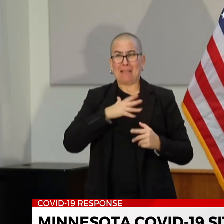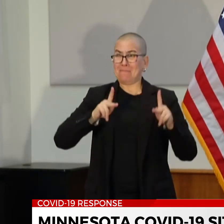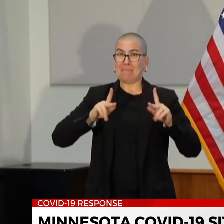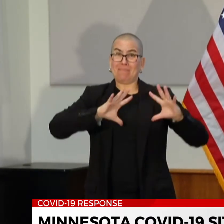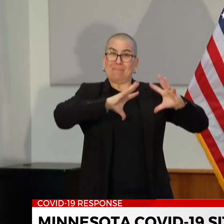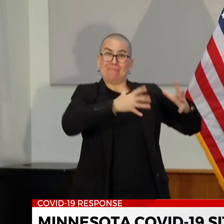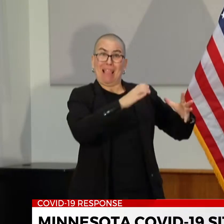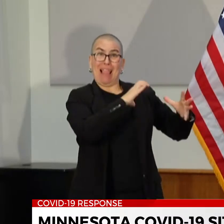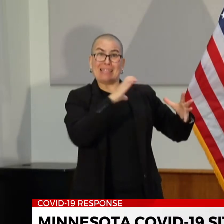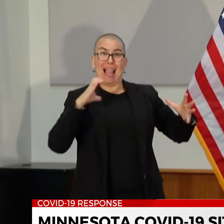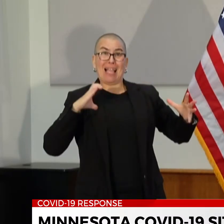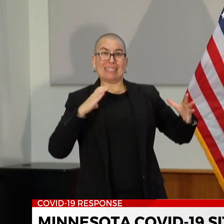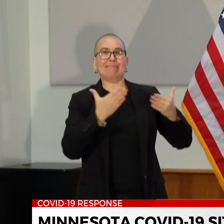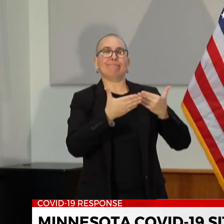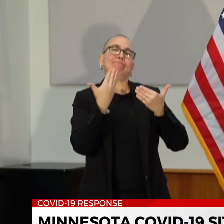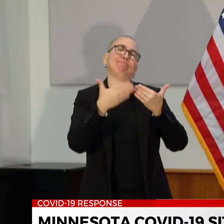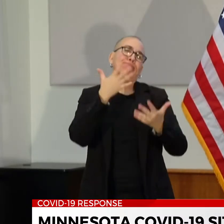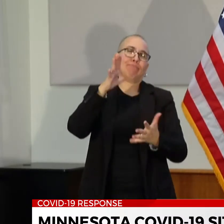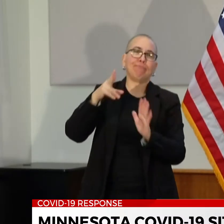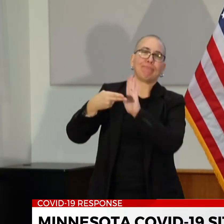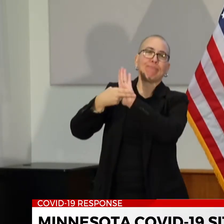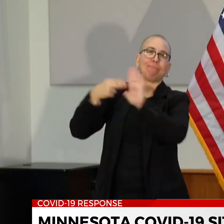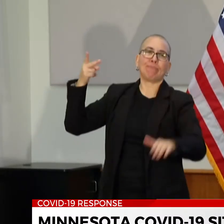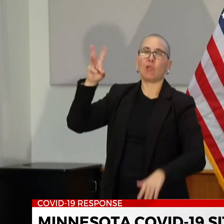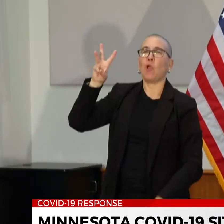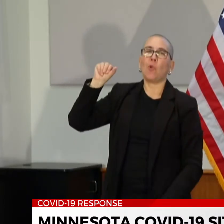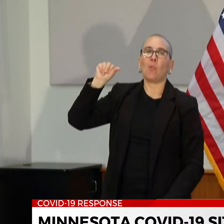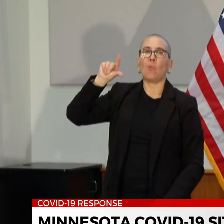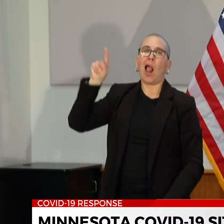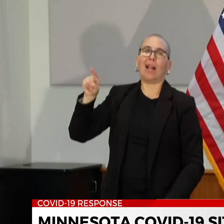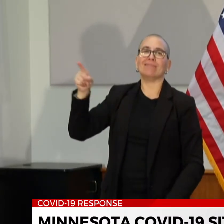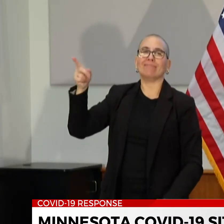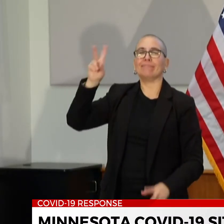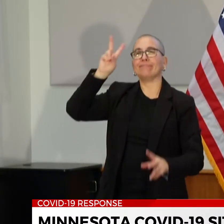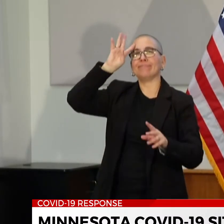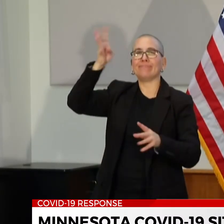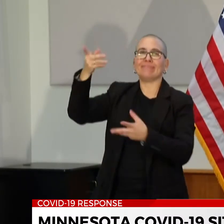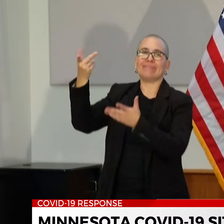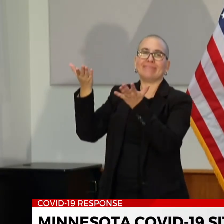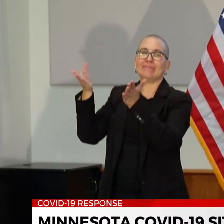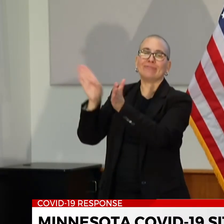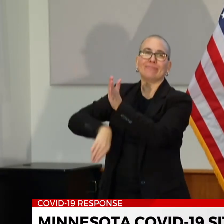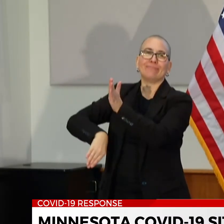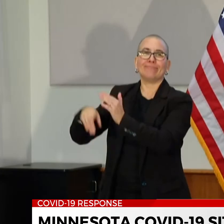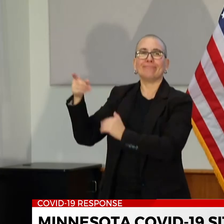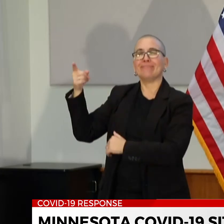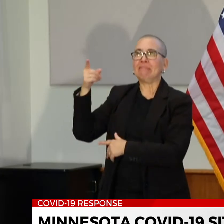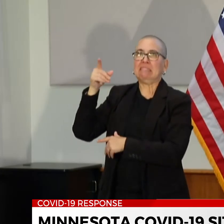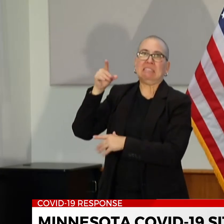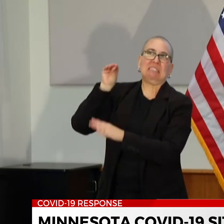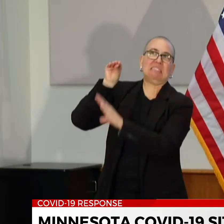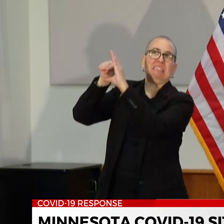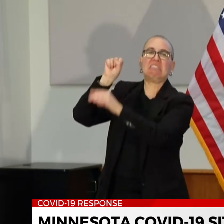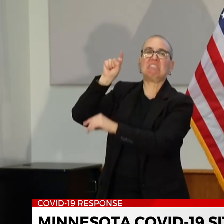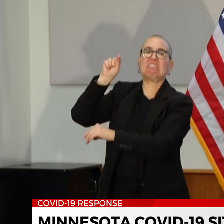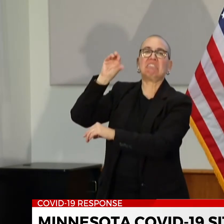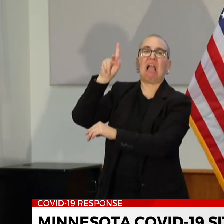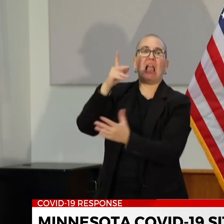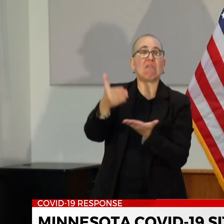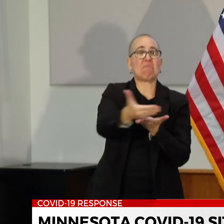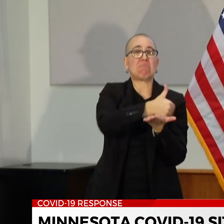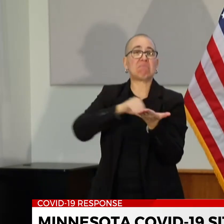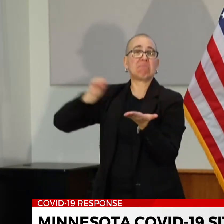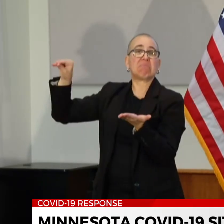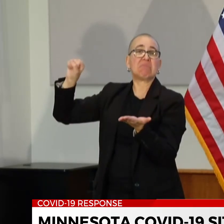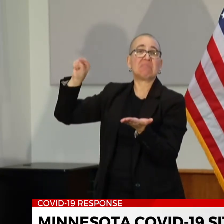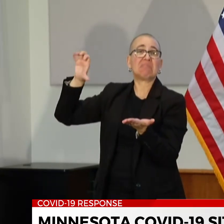Walz to do this. He's poor. He doesn't care about these stock things that are going out there. No. My point was not that I believe my colleagues were cheating so much, but we need to do